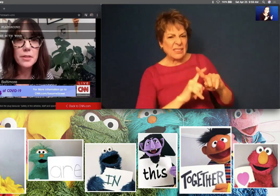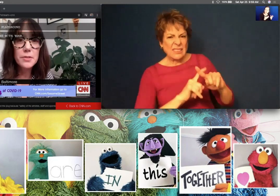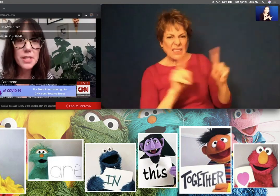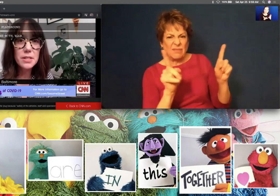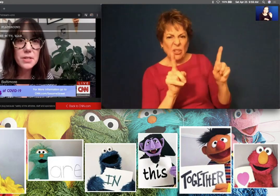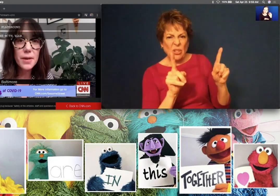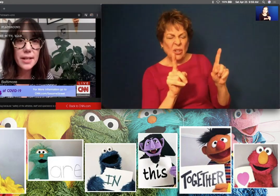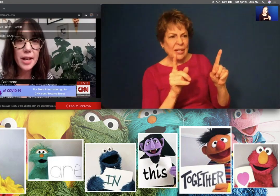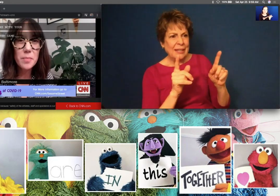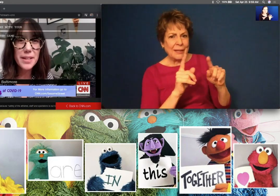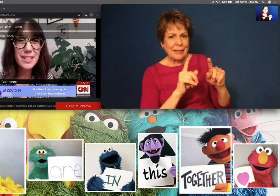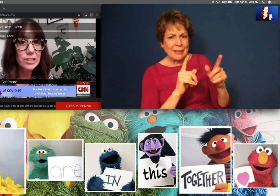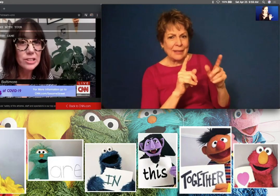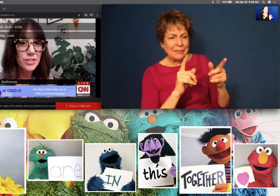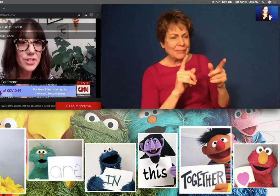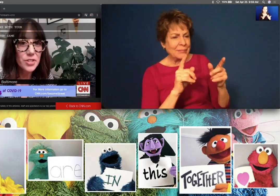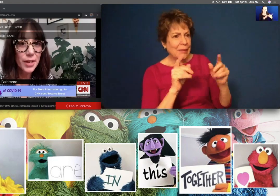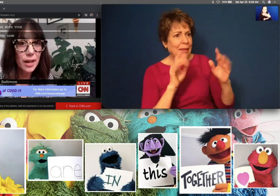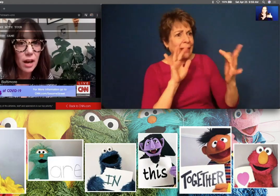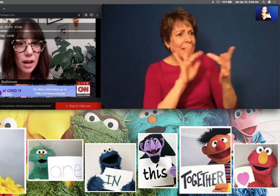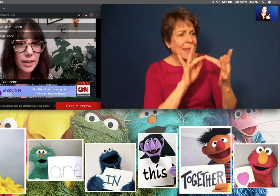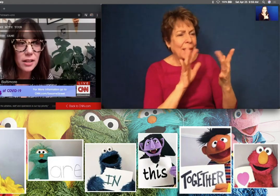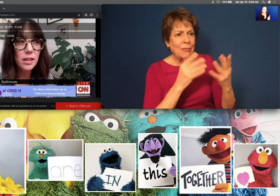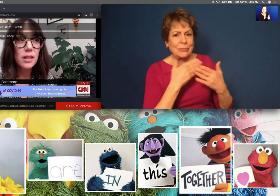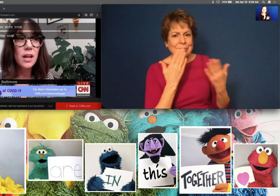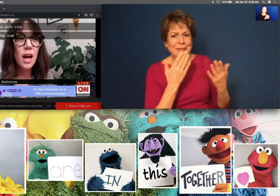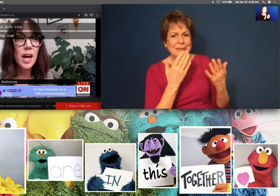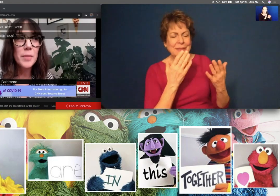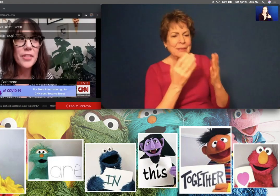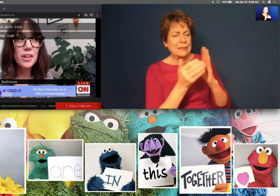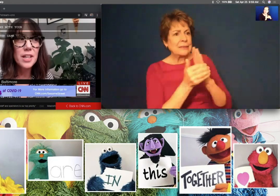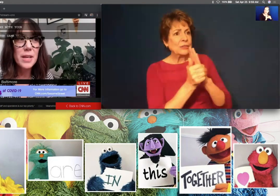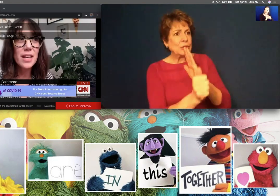So what could we be doing to better build those skills